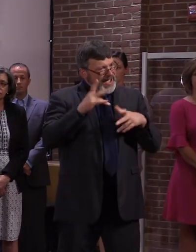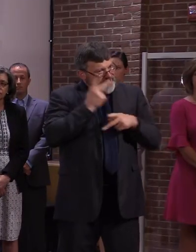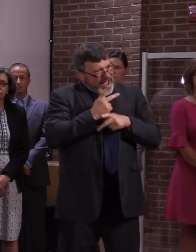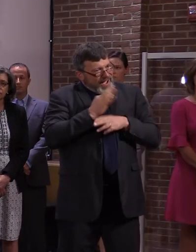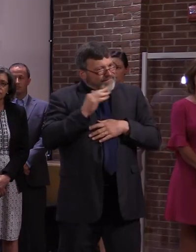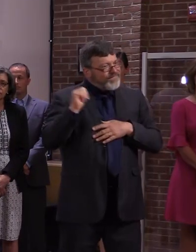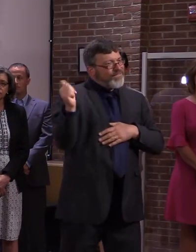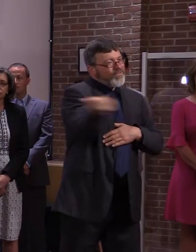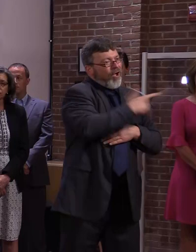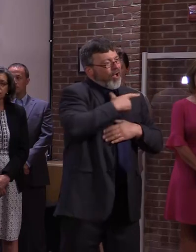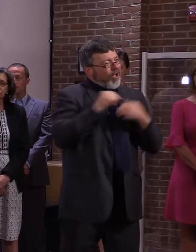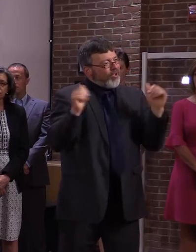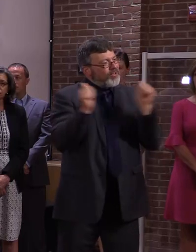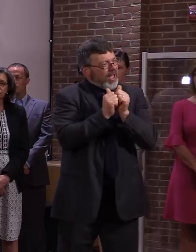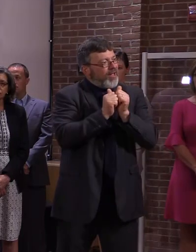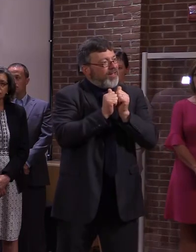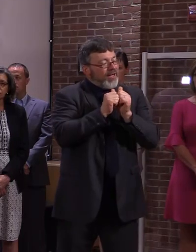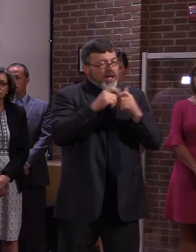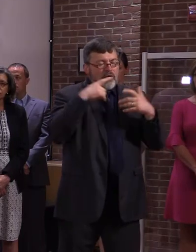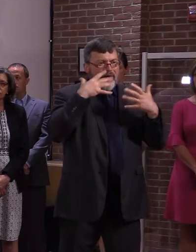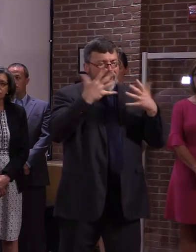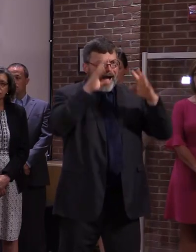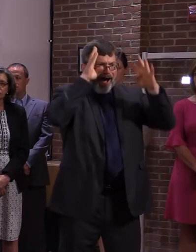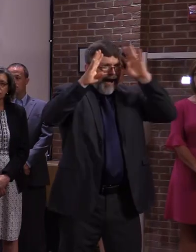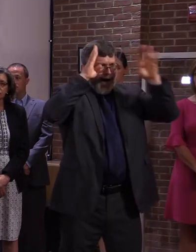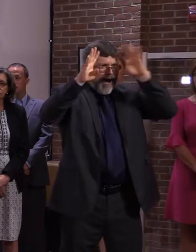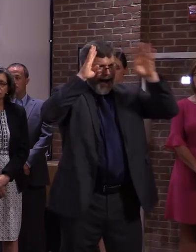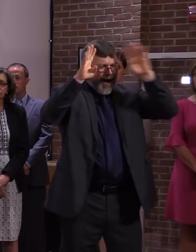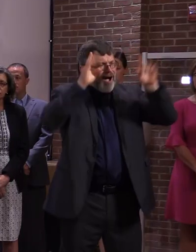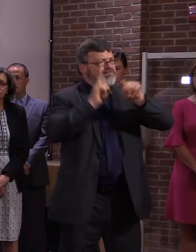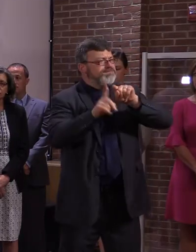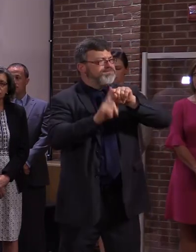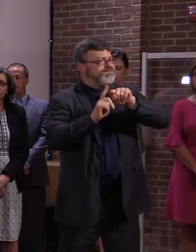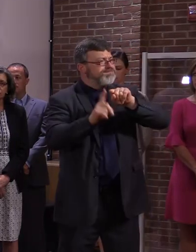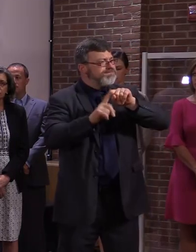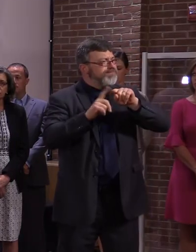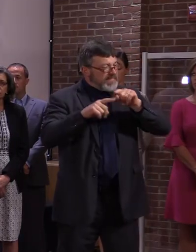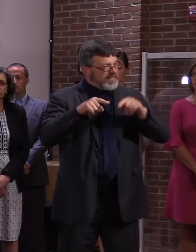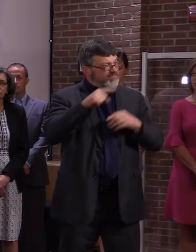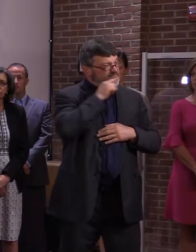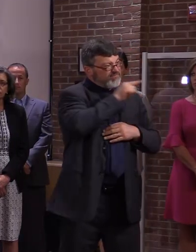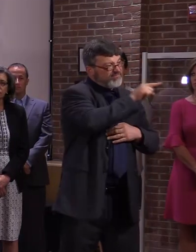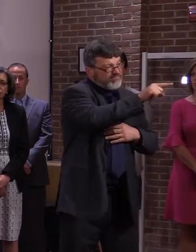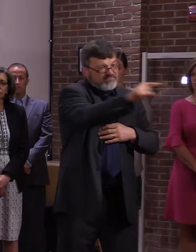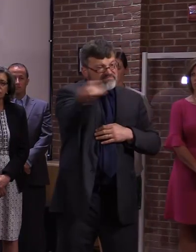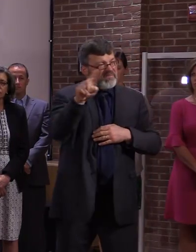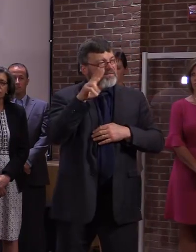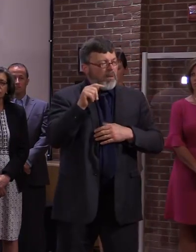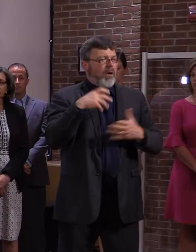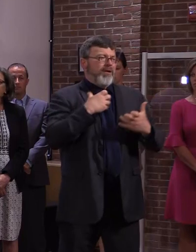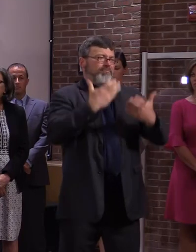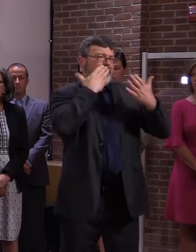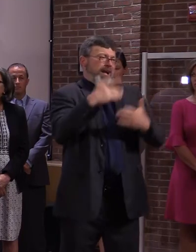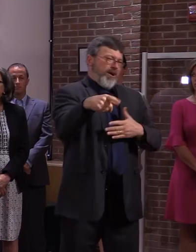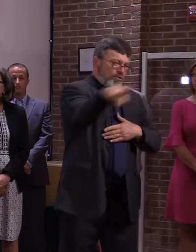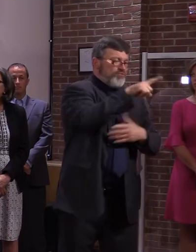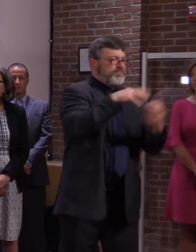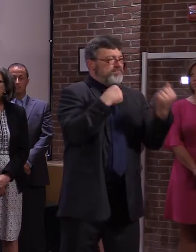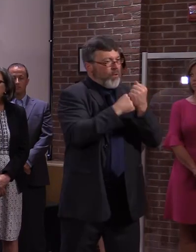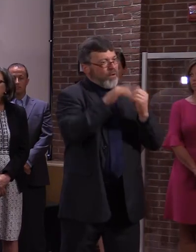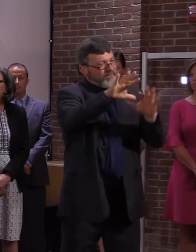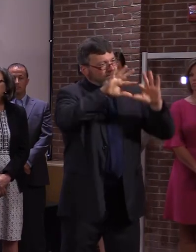ingenuity, creativity, and dedication of all Vermonters to their friends and families, to their neighbors,